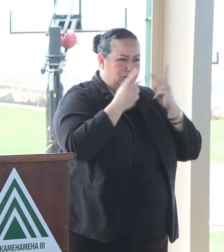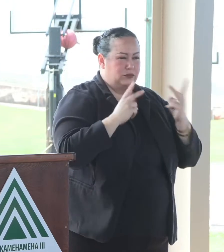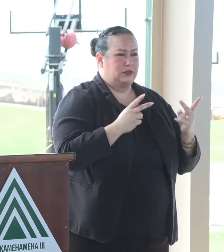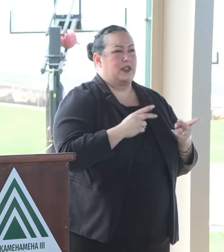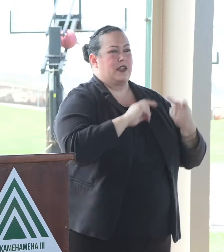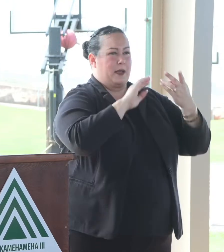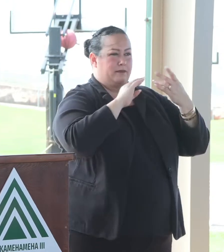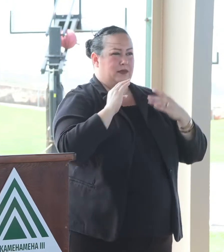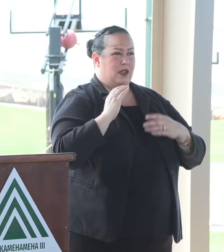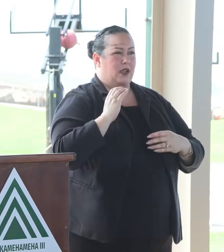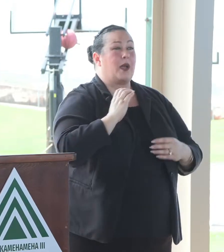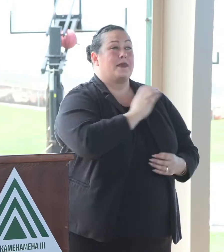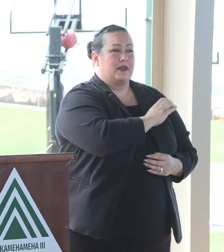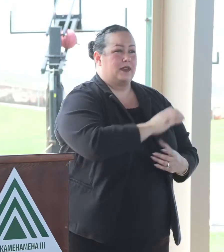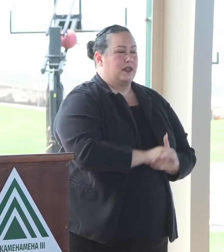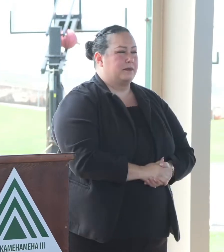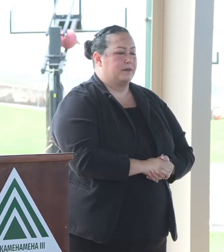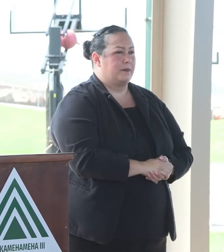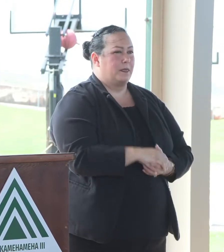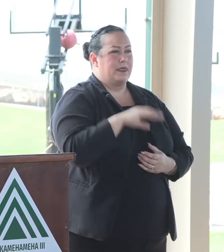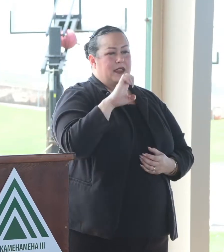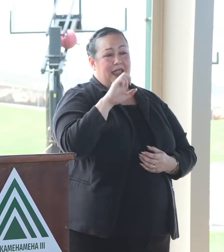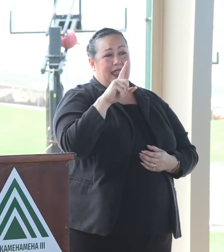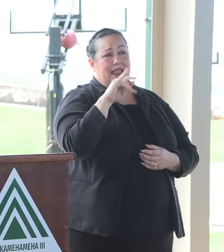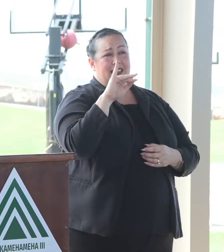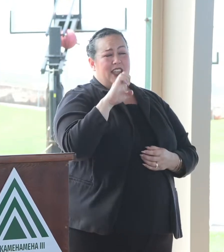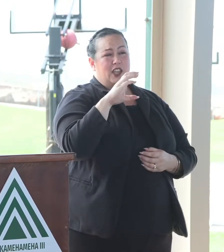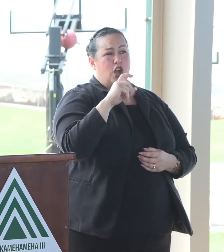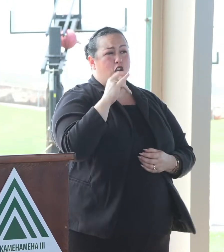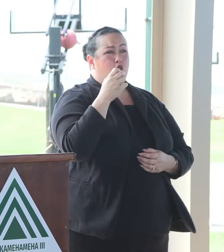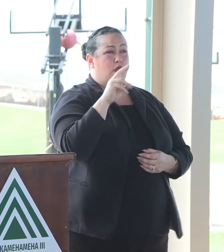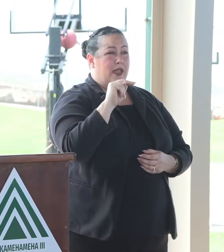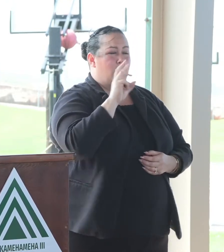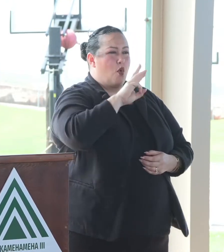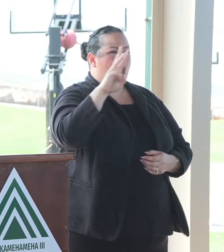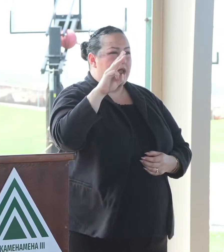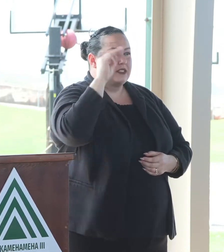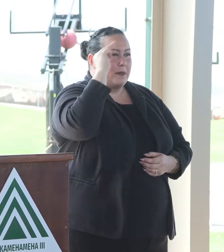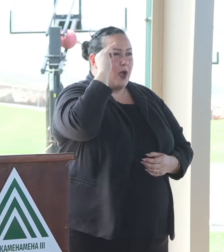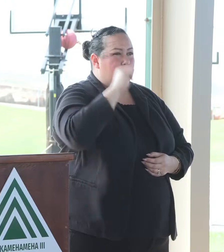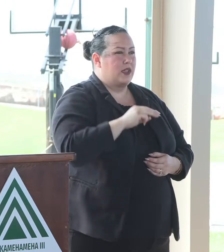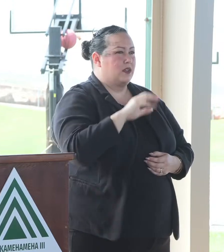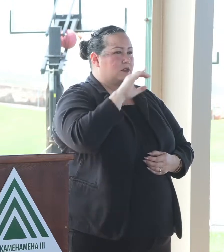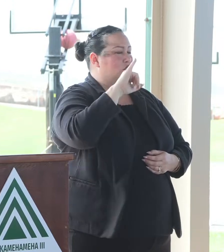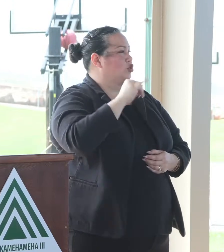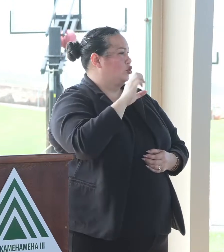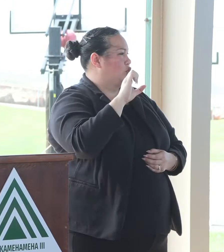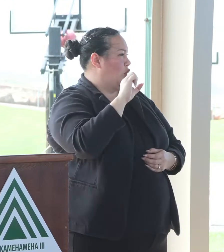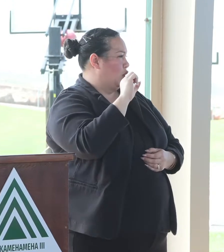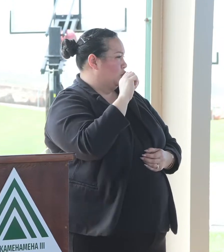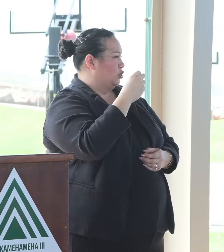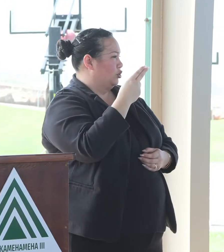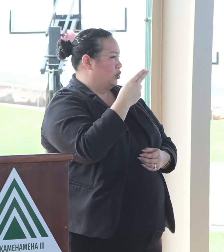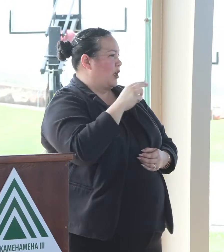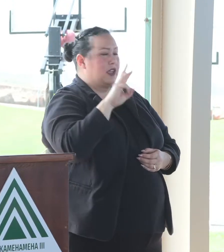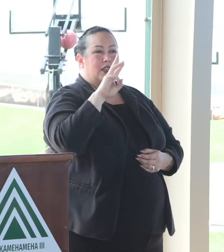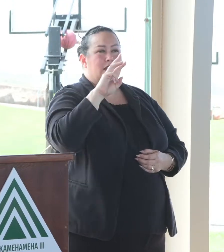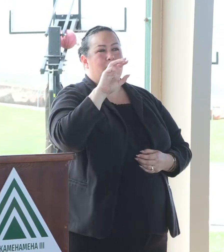On behalf of Representative Ellie Cochran, who represents West Maui, Jock Yamaguchi.